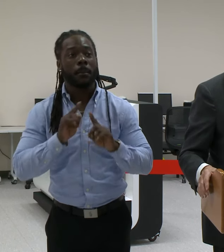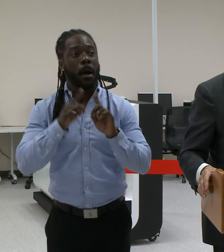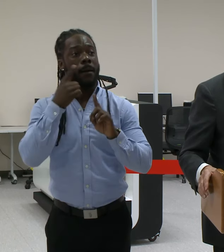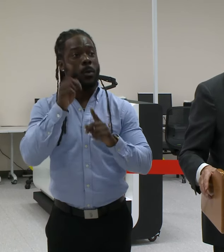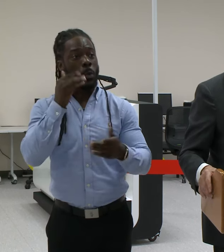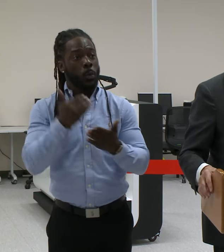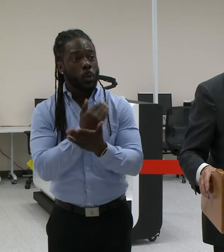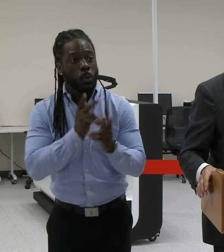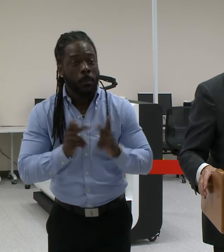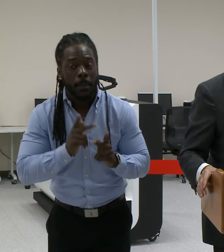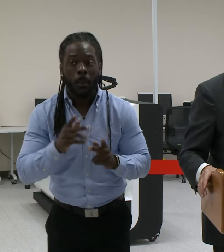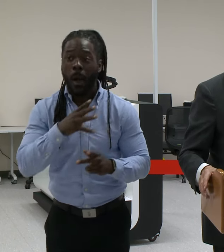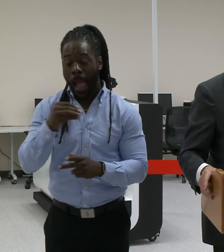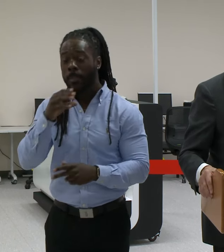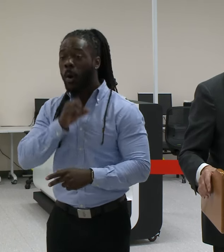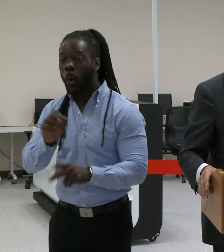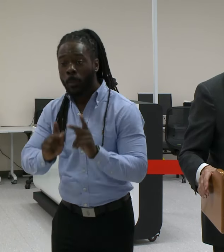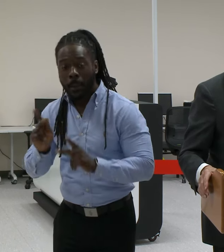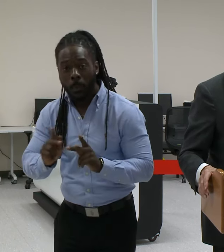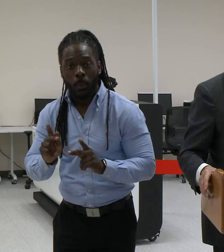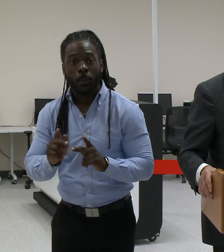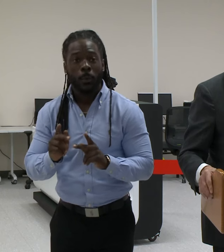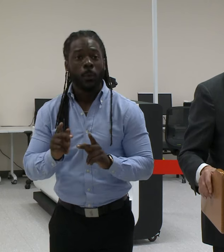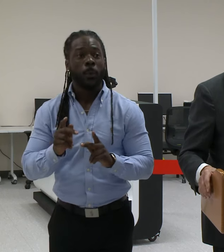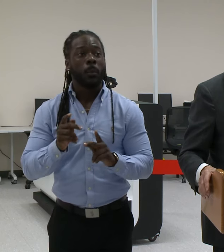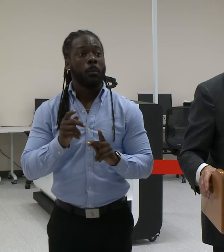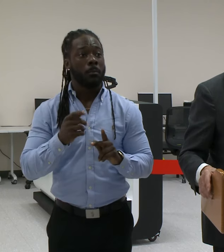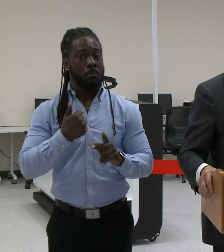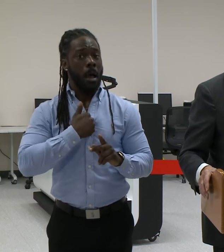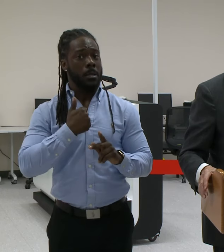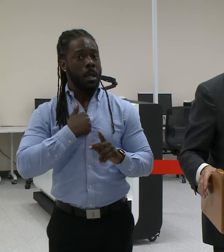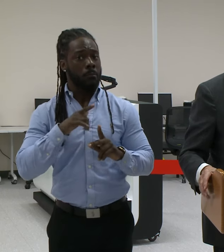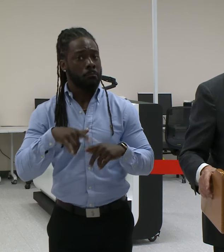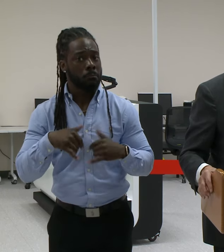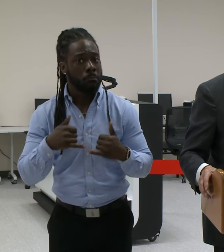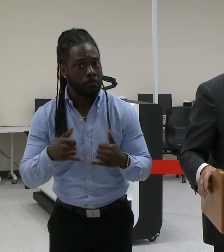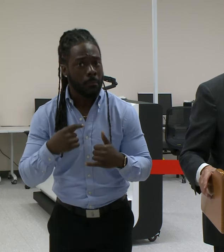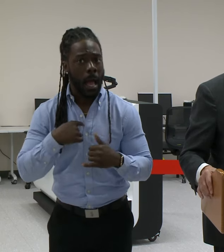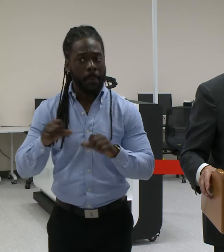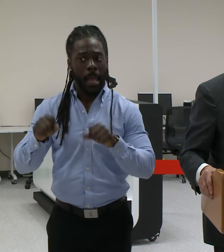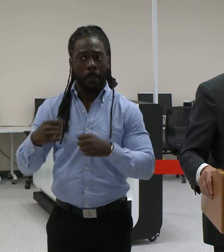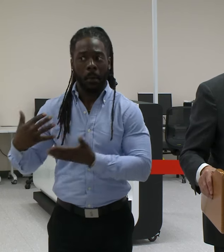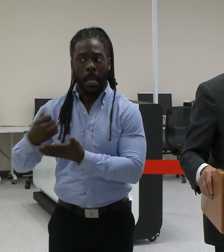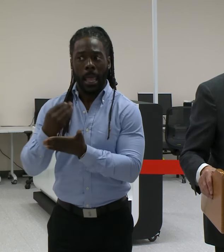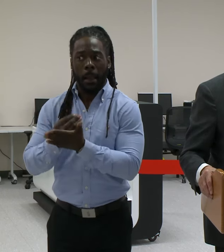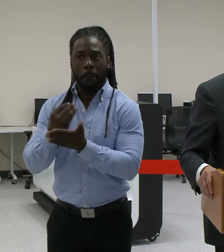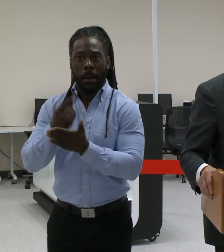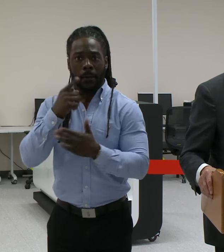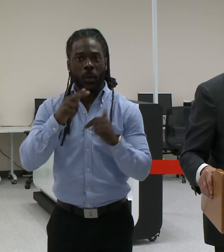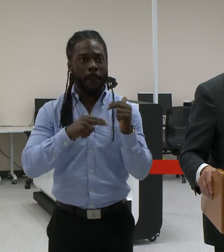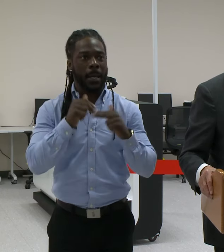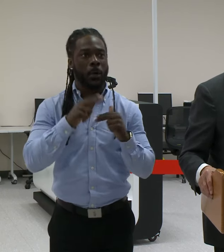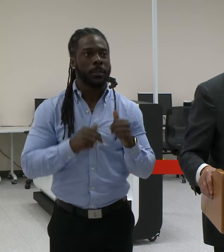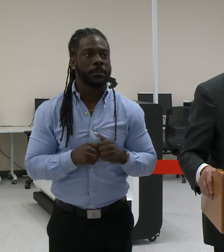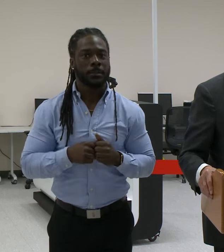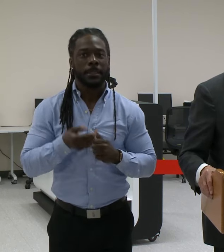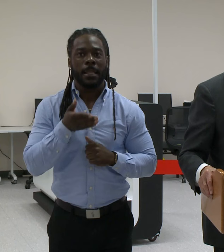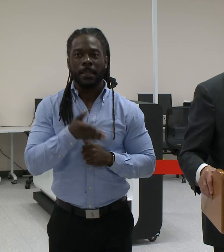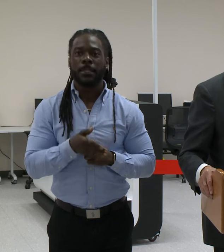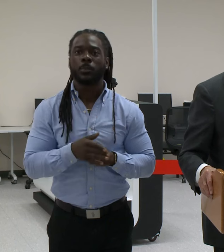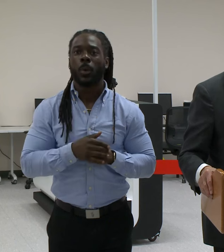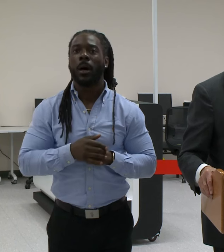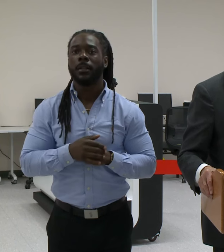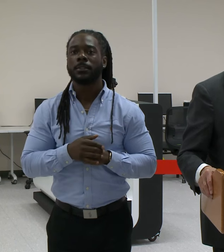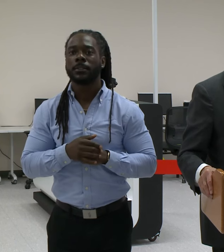not, I've been able over the years to get a lot of money for buildings. It was a quarter of $1 billion for